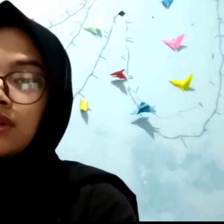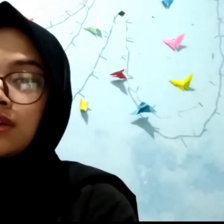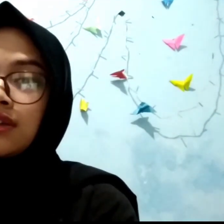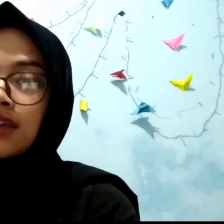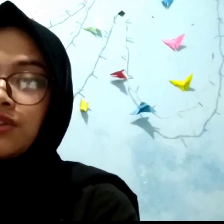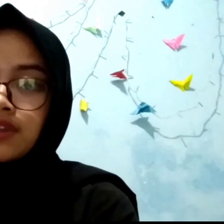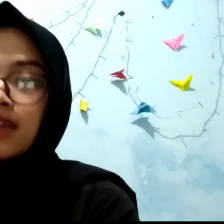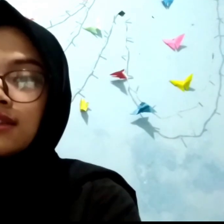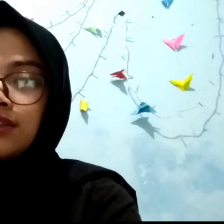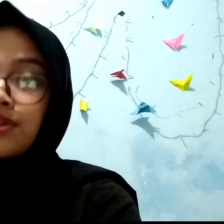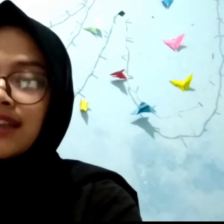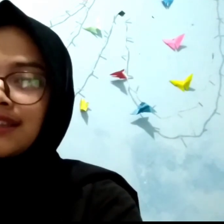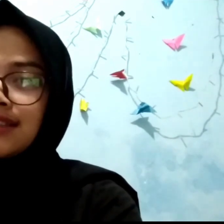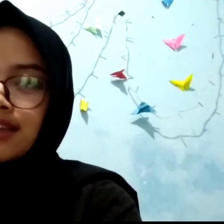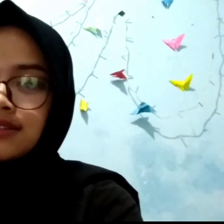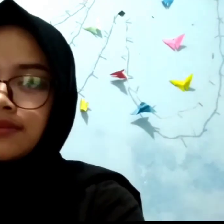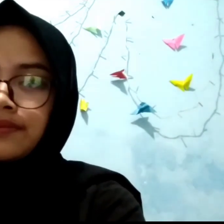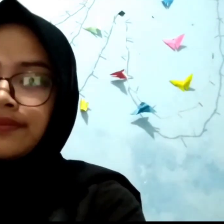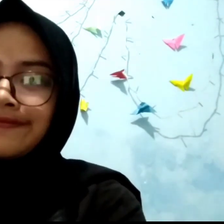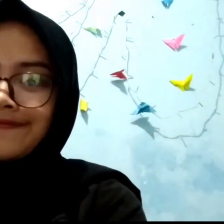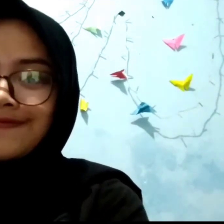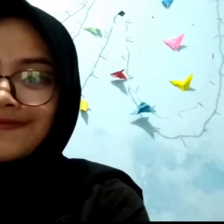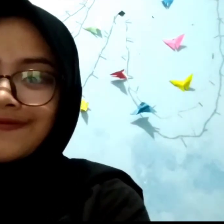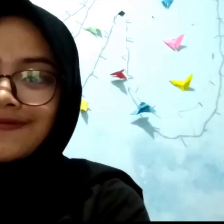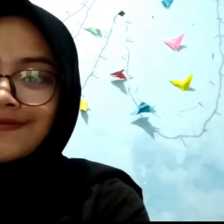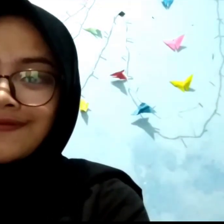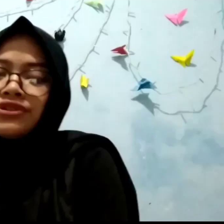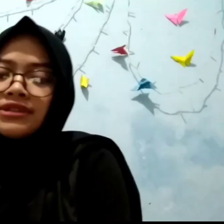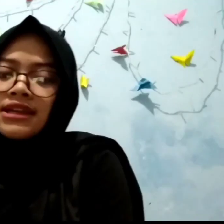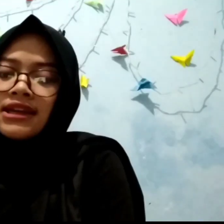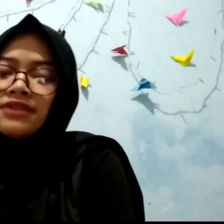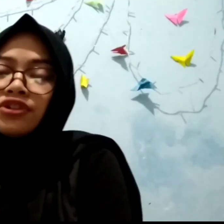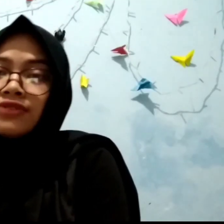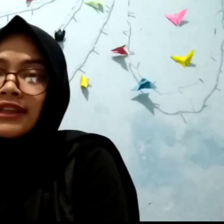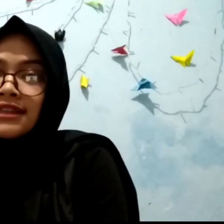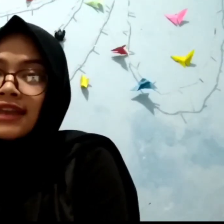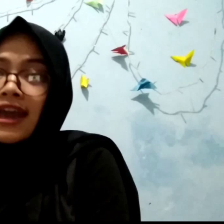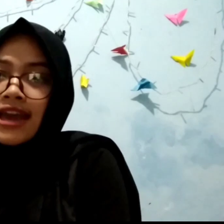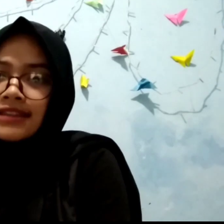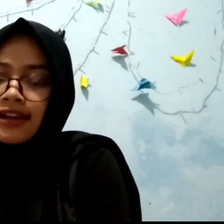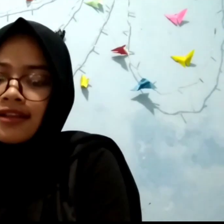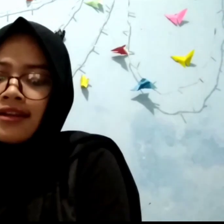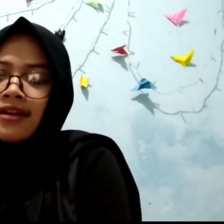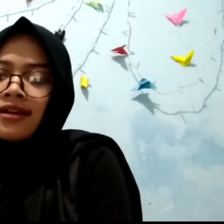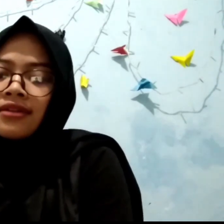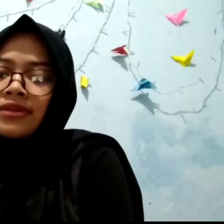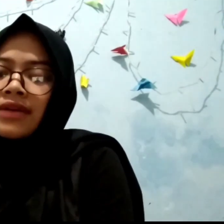the United States. Used in worldwide is ASL,